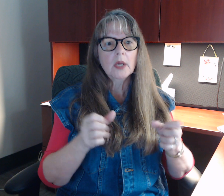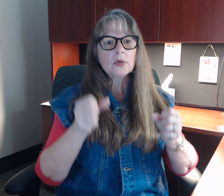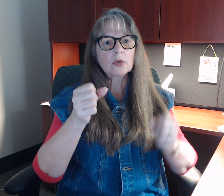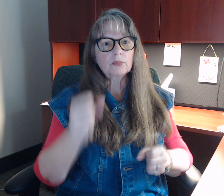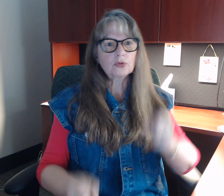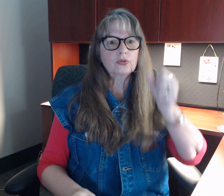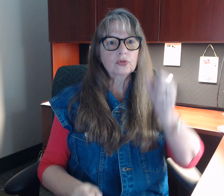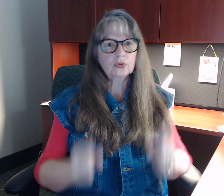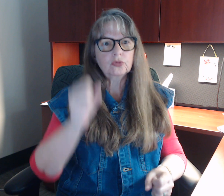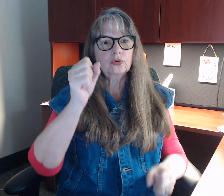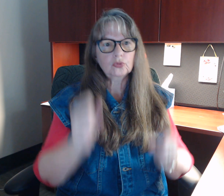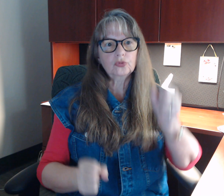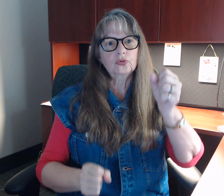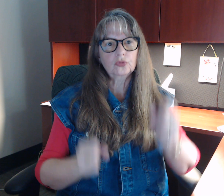So